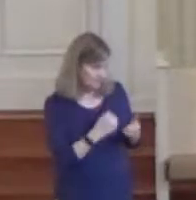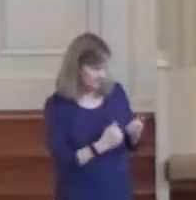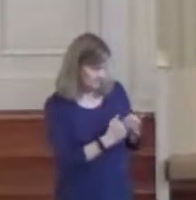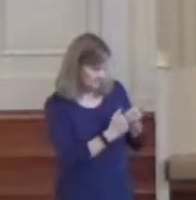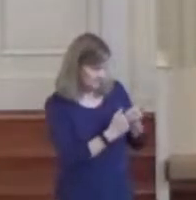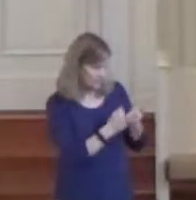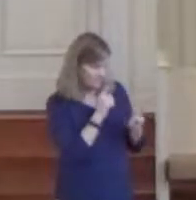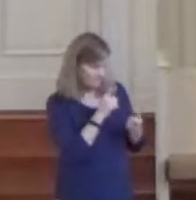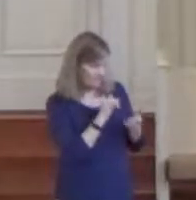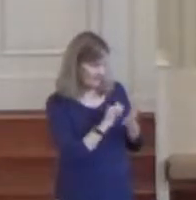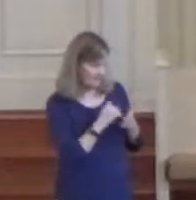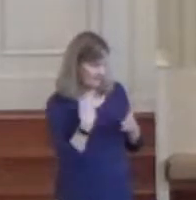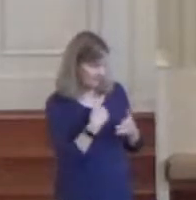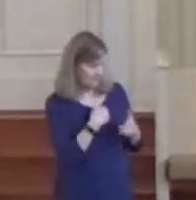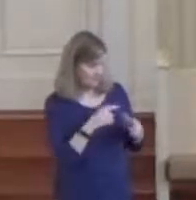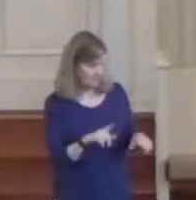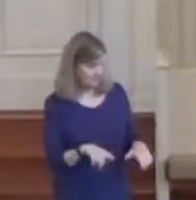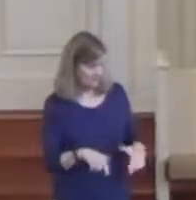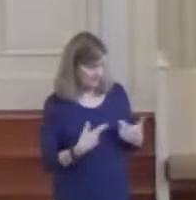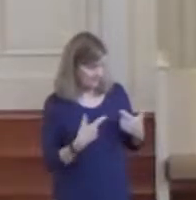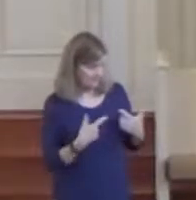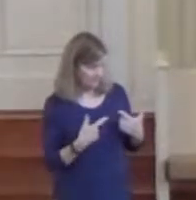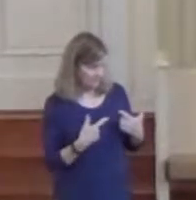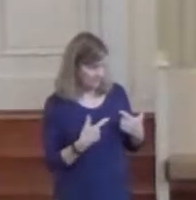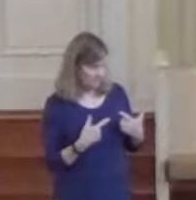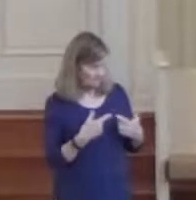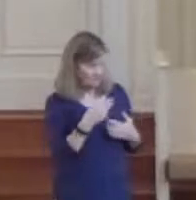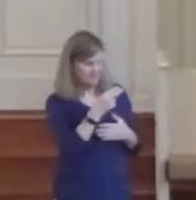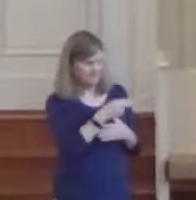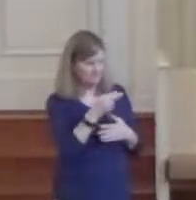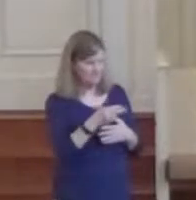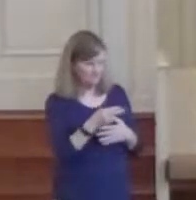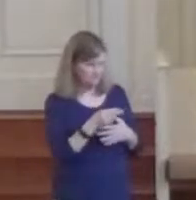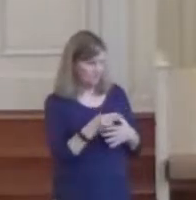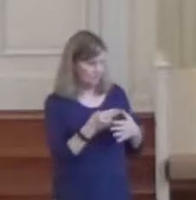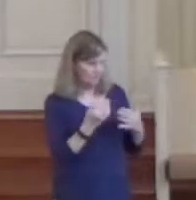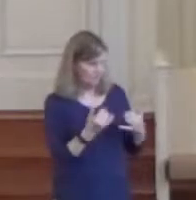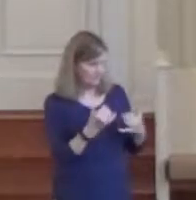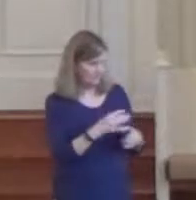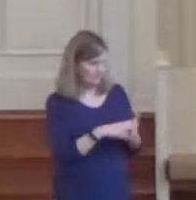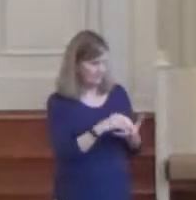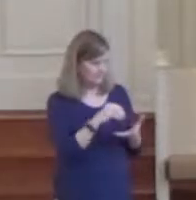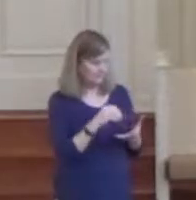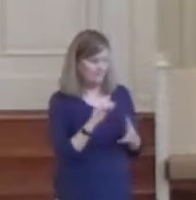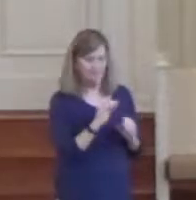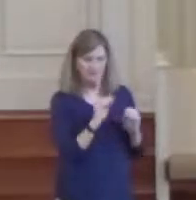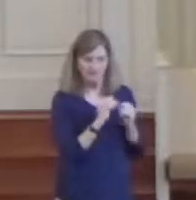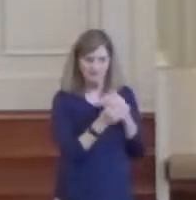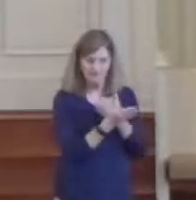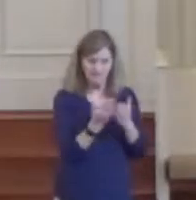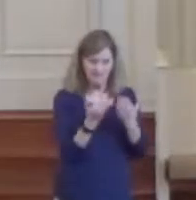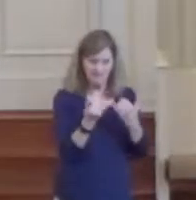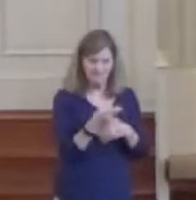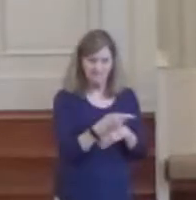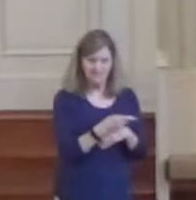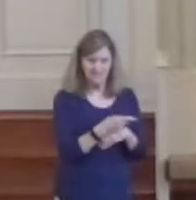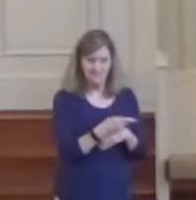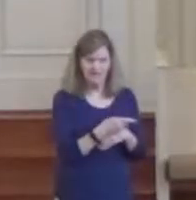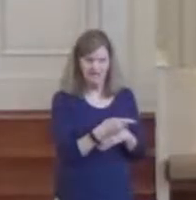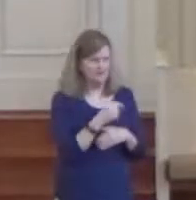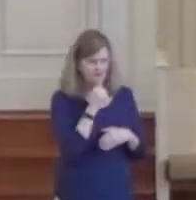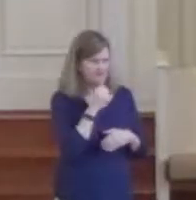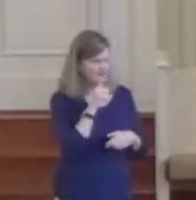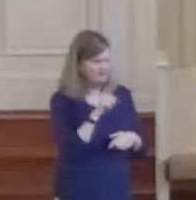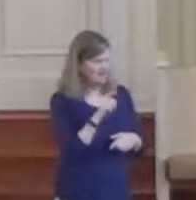we live in this relative historic prosperity. That none of us are going to go home today and have to worry about how it is that we